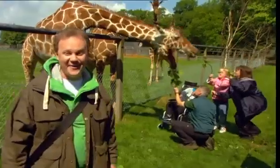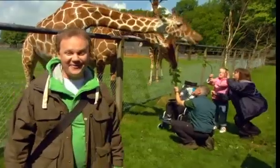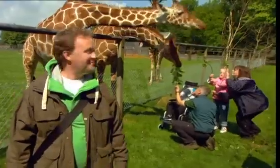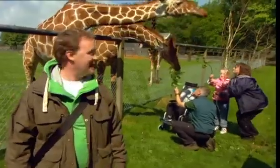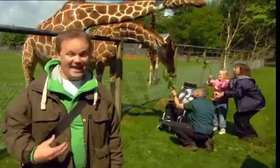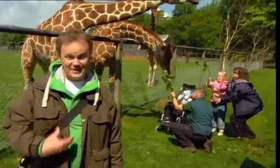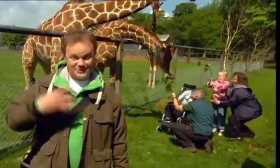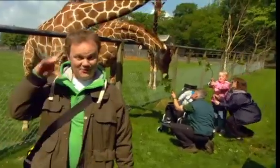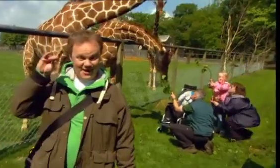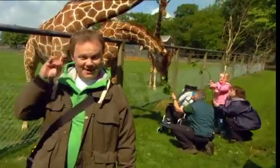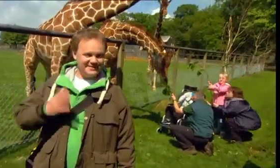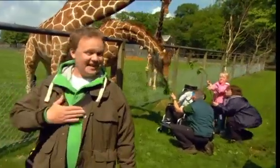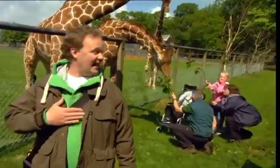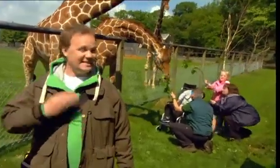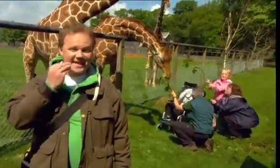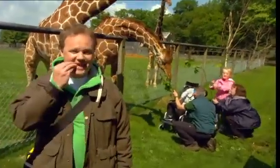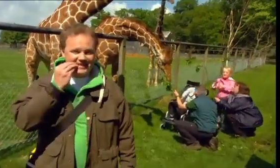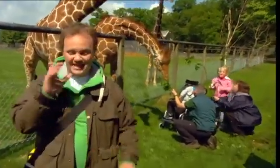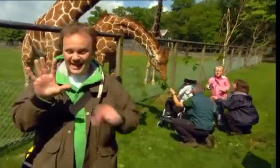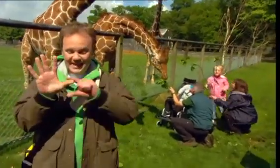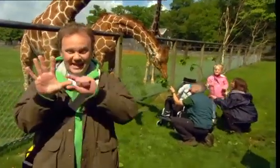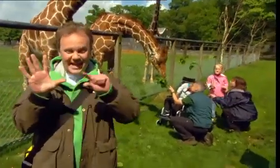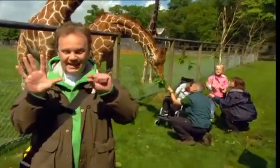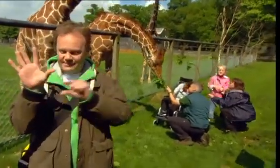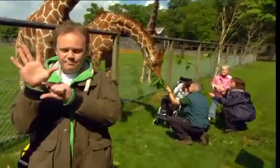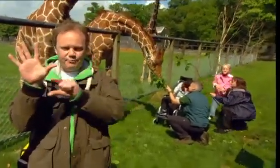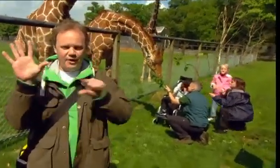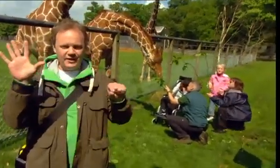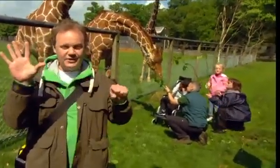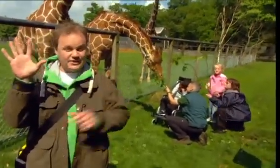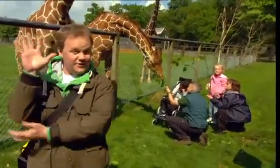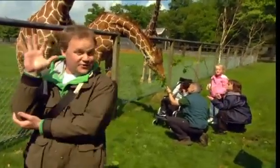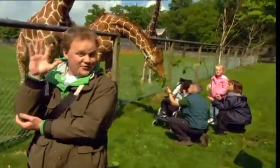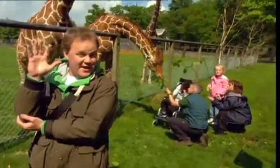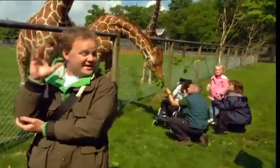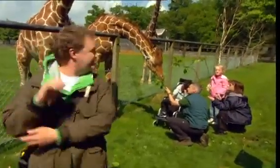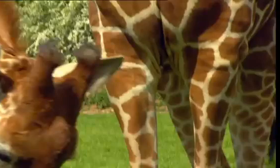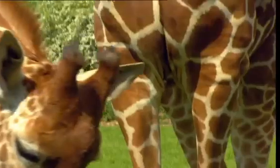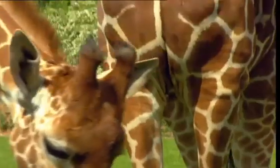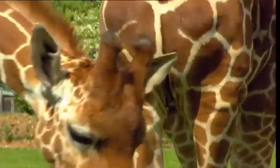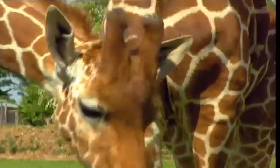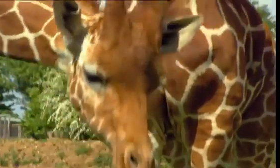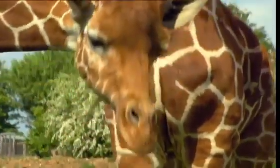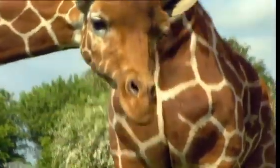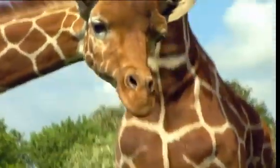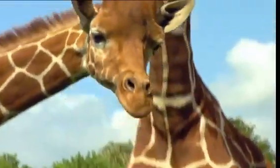Wow. The giraffes like to eat leaves and branches on the trees. And look,